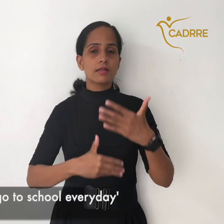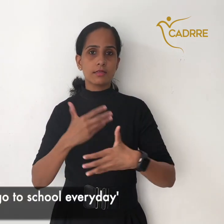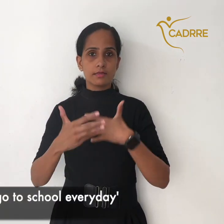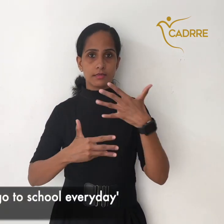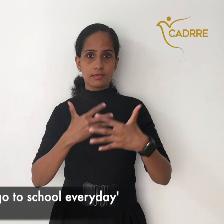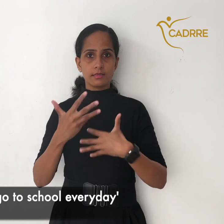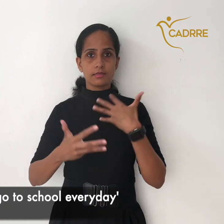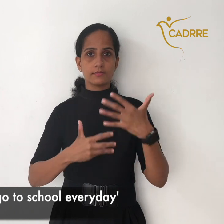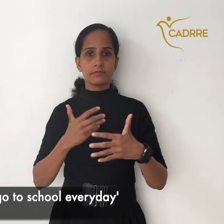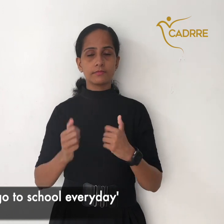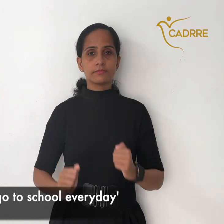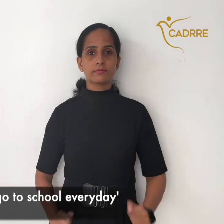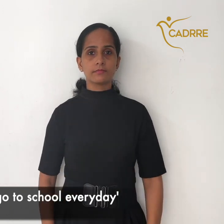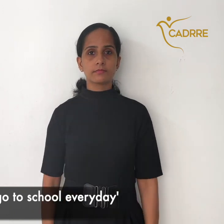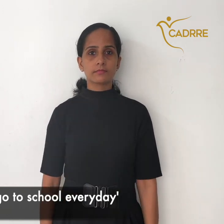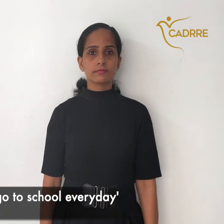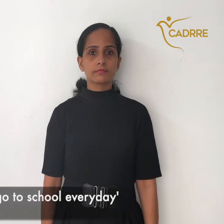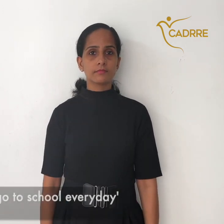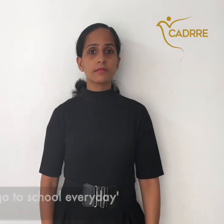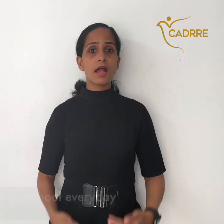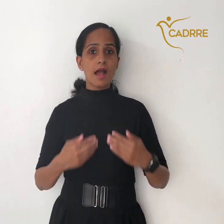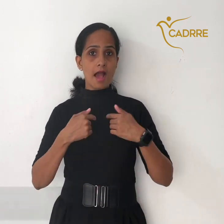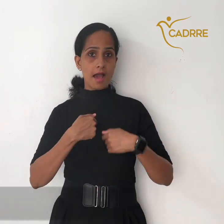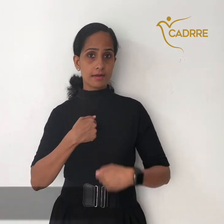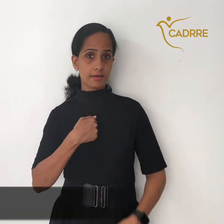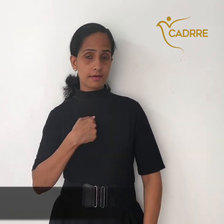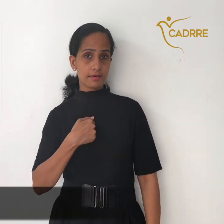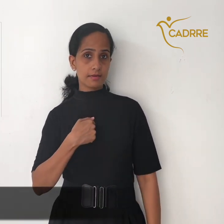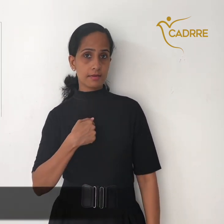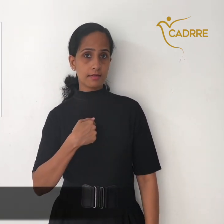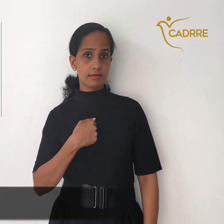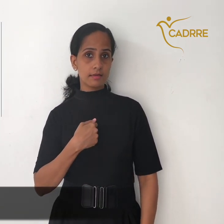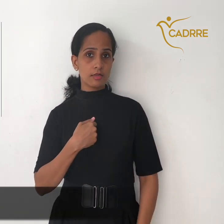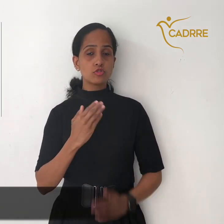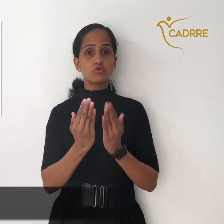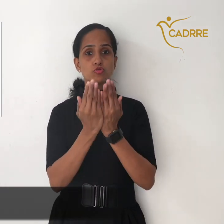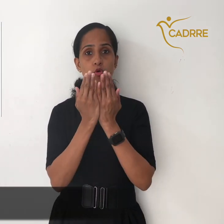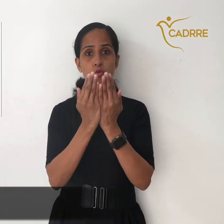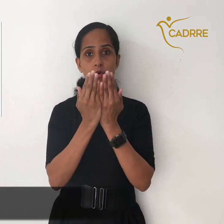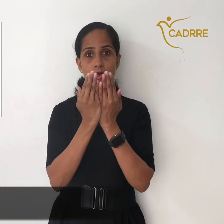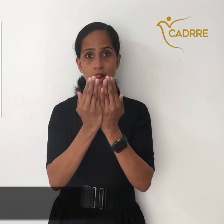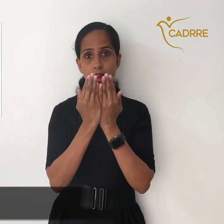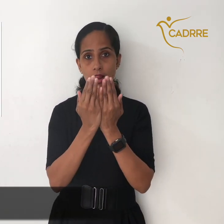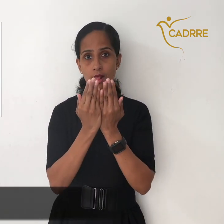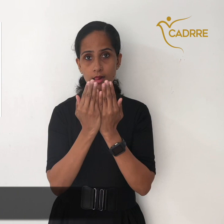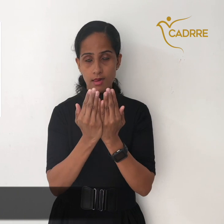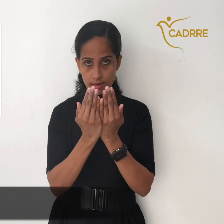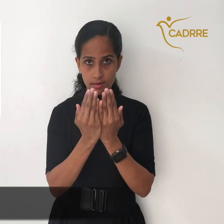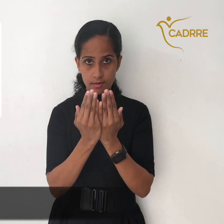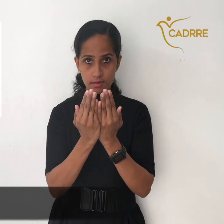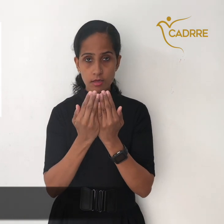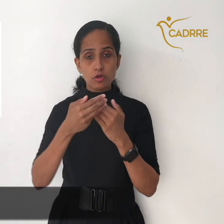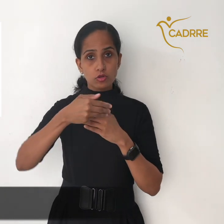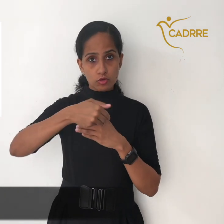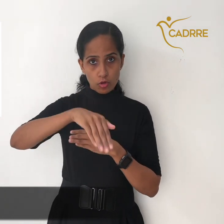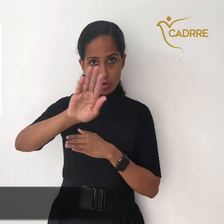This is the way we sign I go to school every day. I, school,